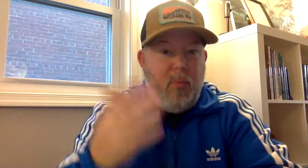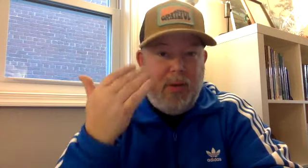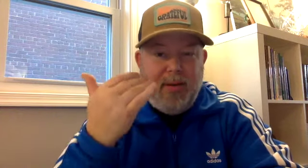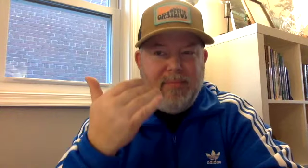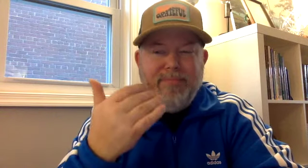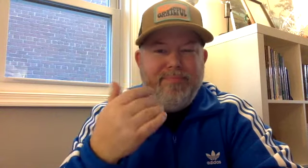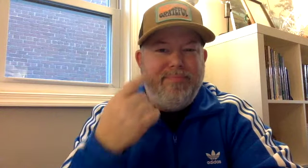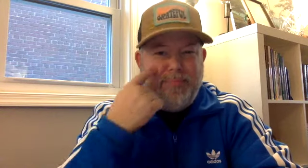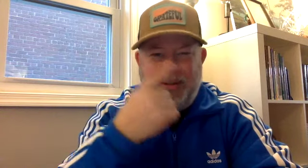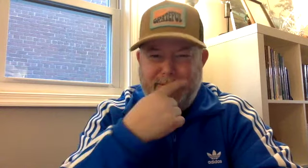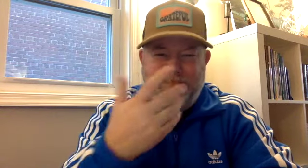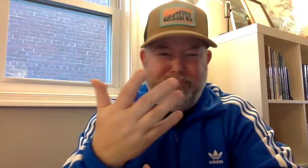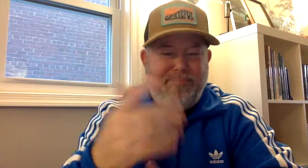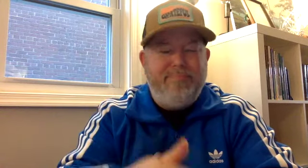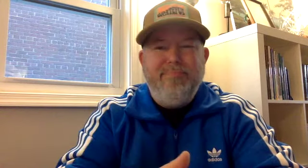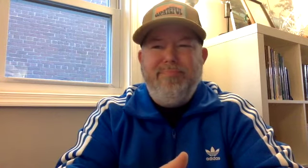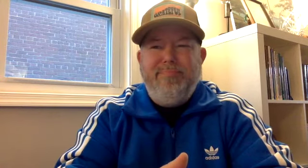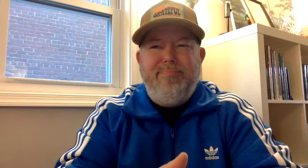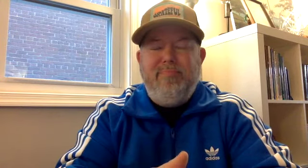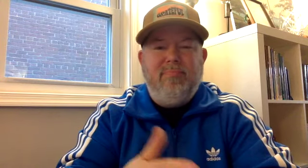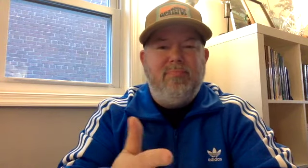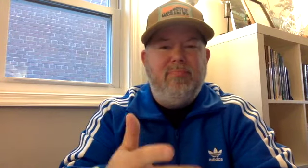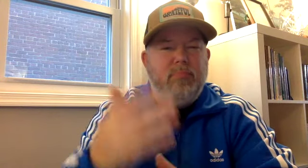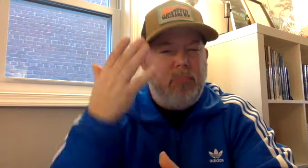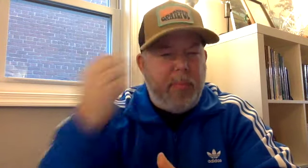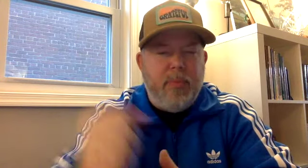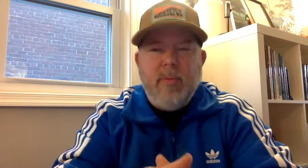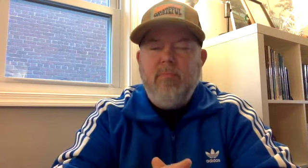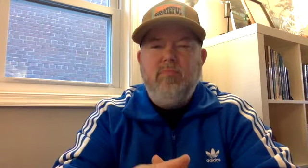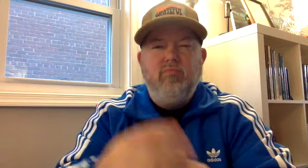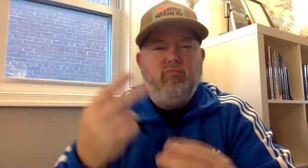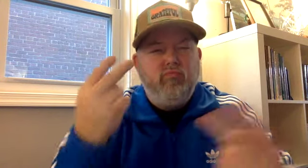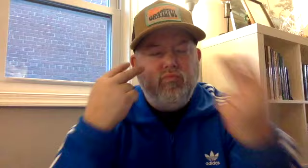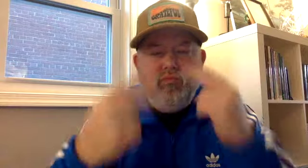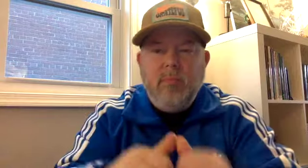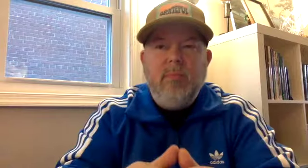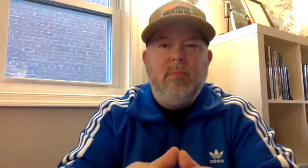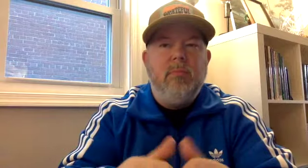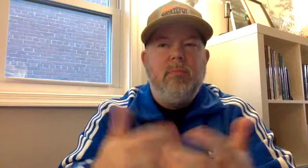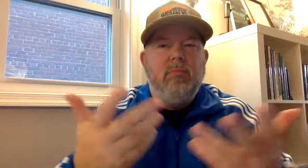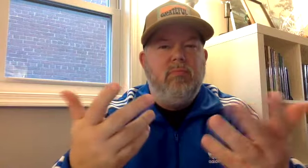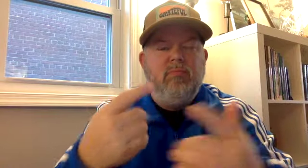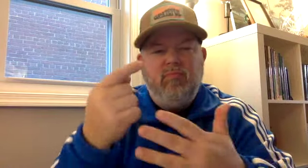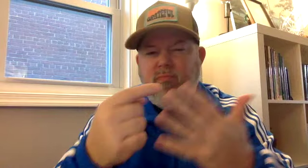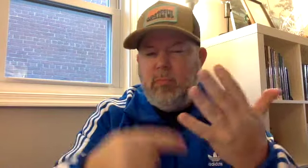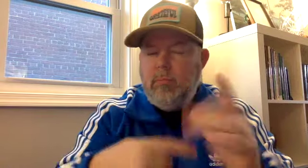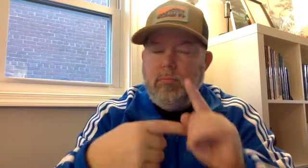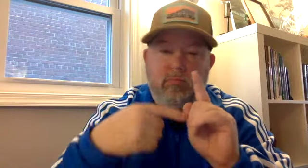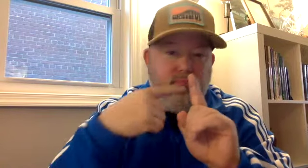Congressman, we always appreciate your candor. Thank you for spending some time with us today and having this conversation. We're grateful.